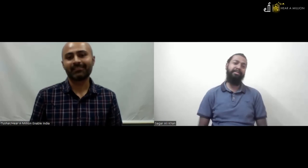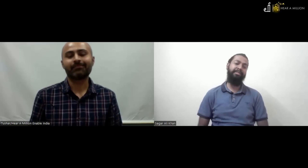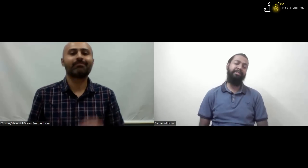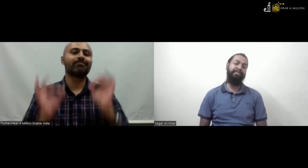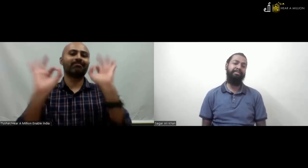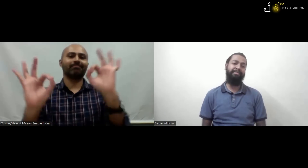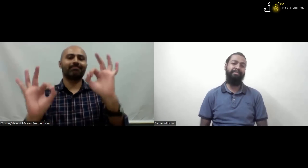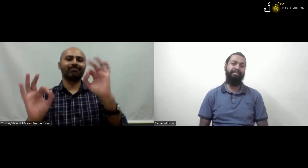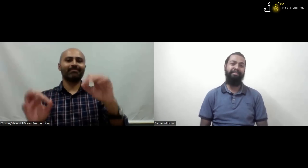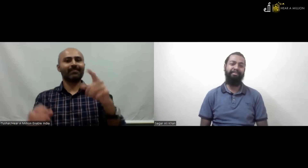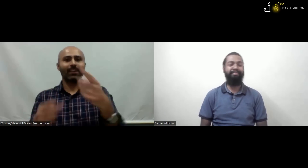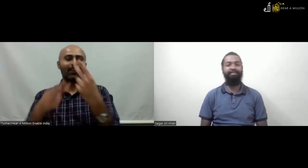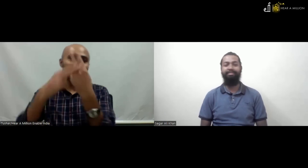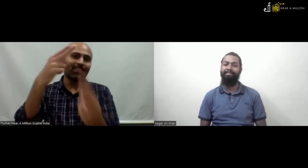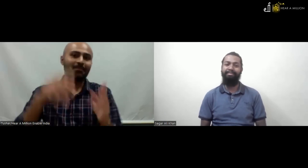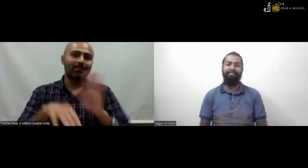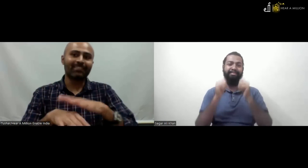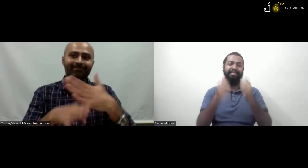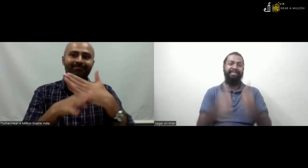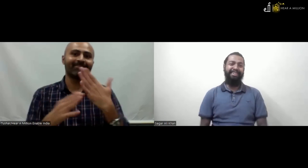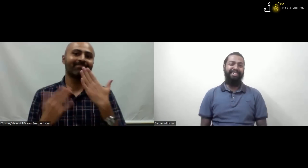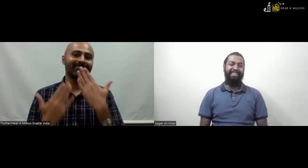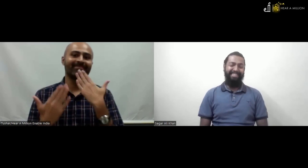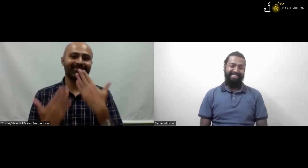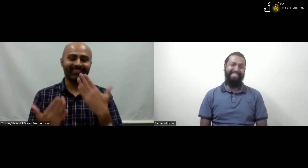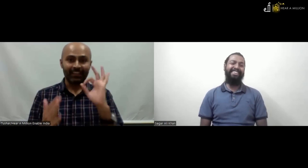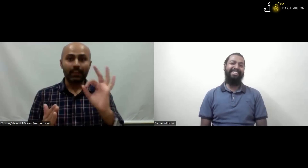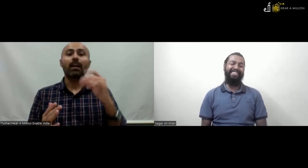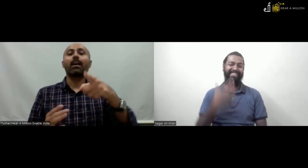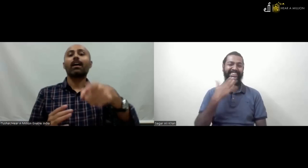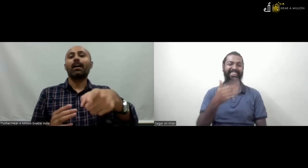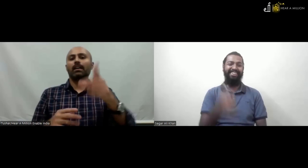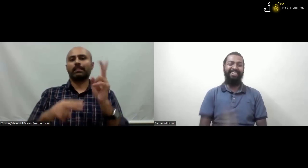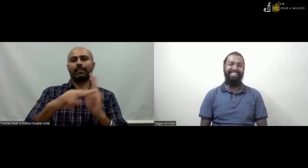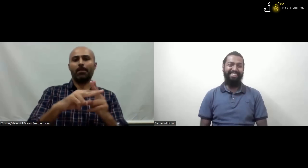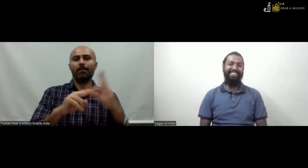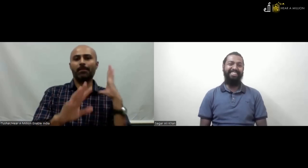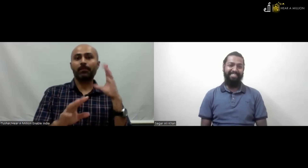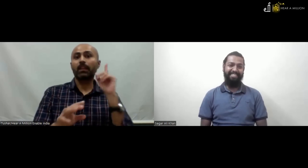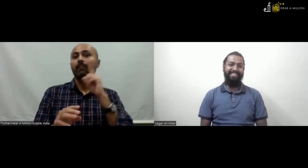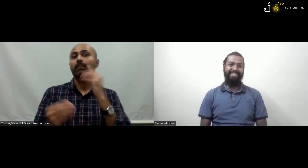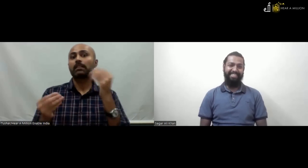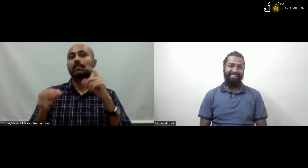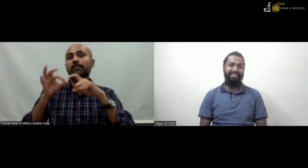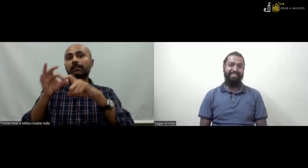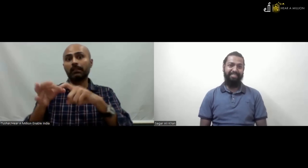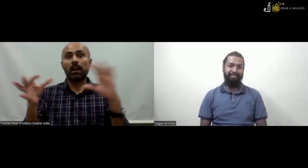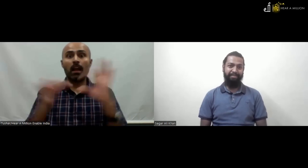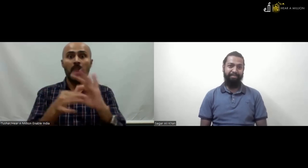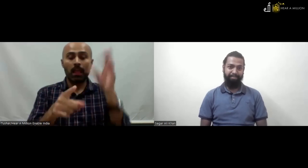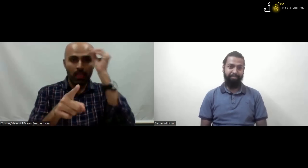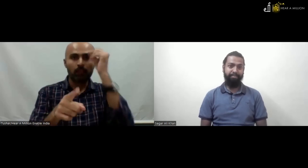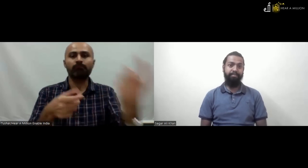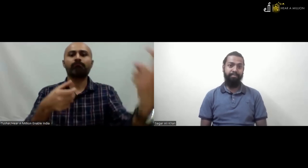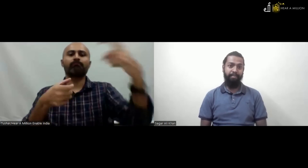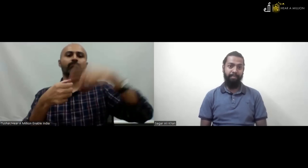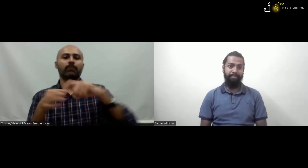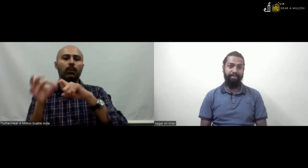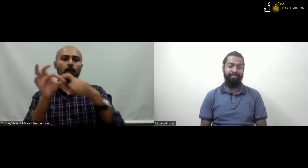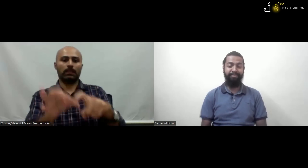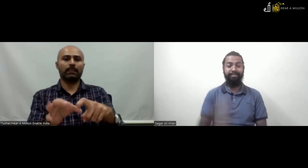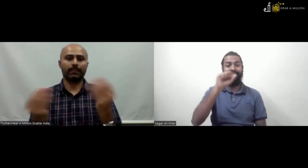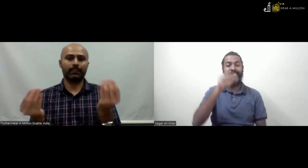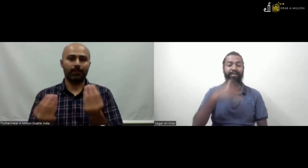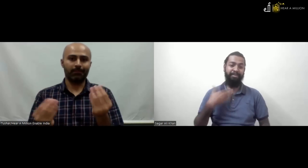And I was fortunate. See, I have the license. I think I got it. So that's it from my side. Tushar here. Thank you so much, Sagar, for sharing your